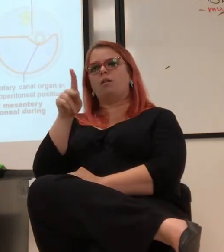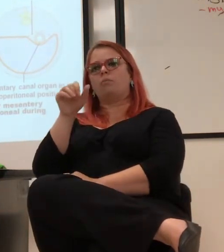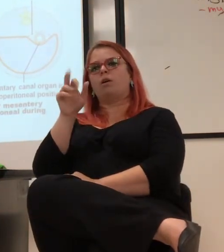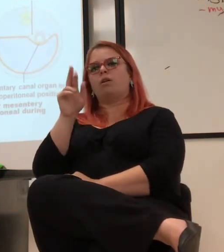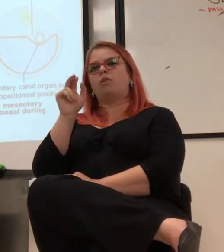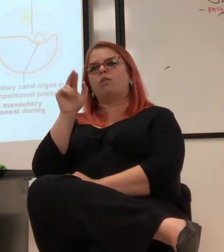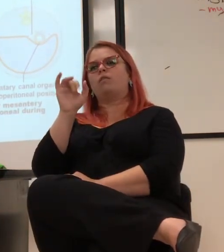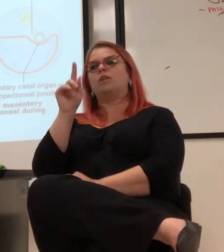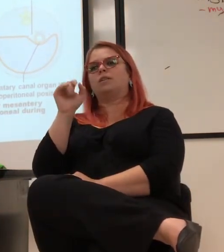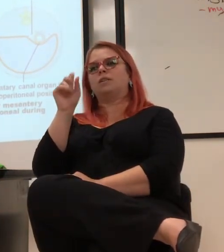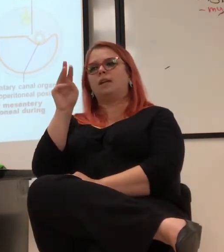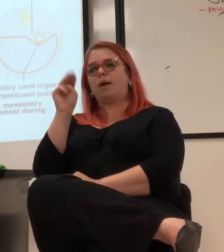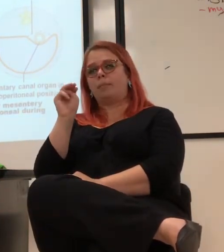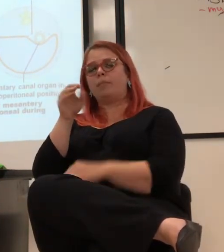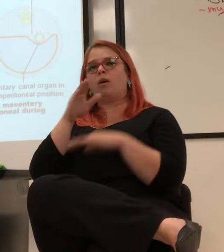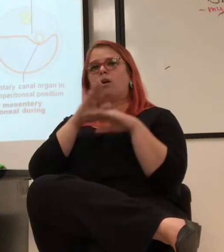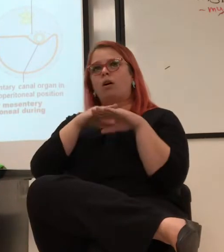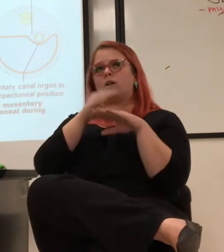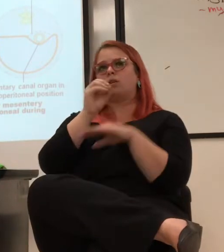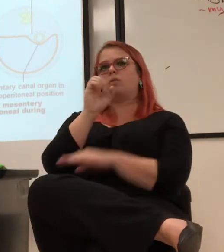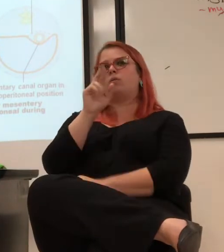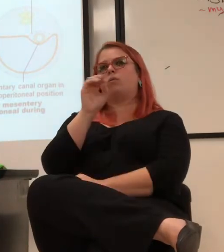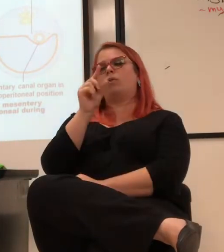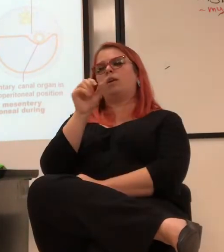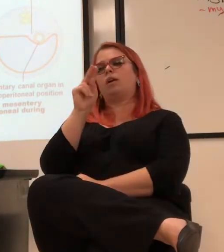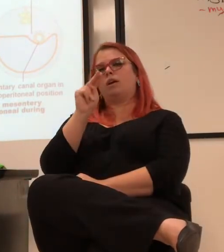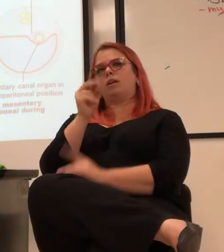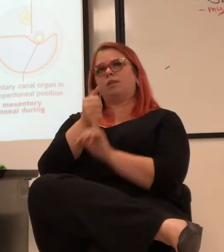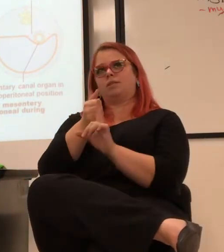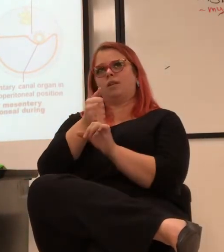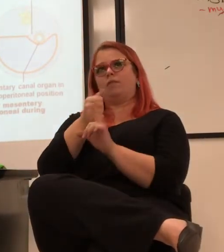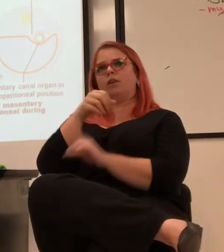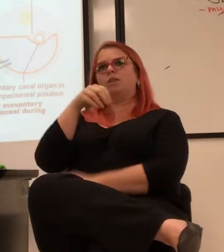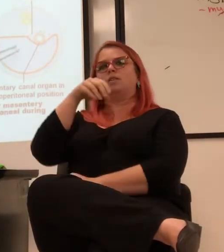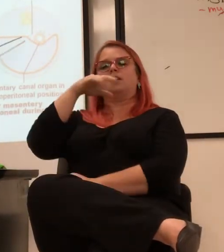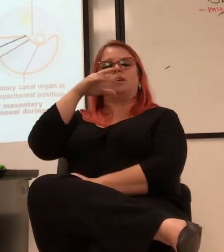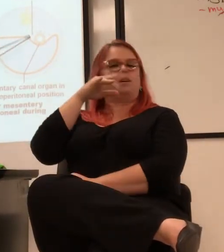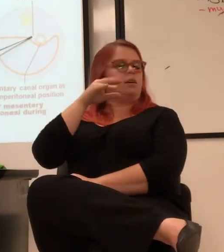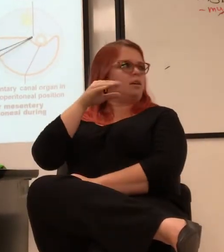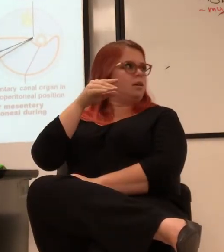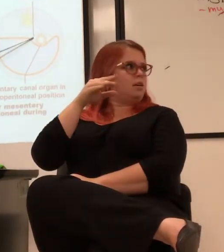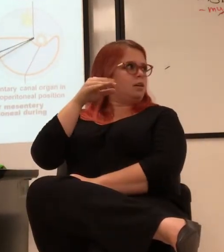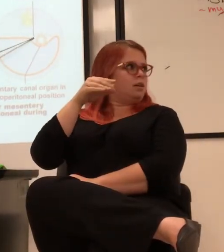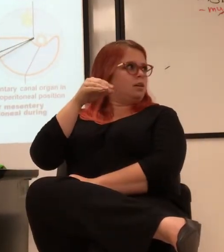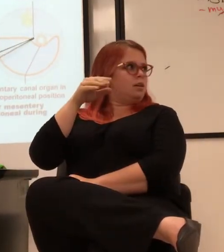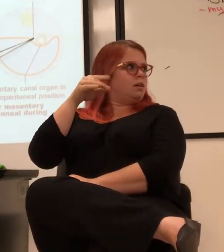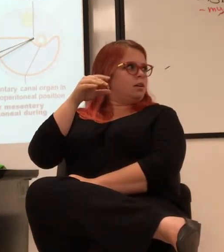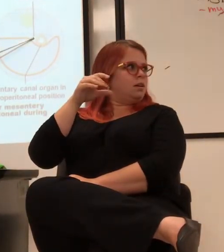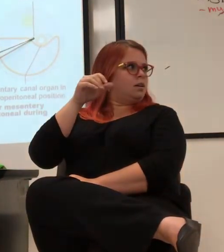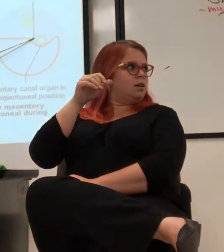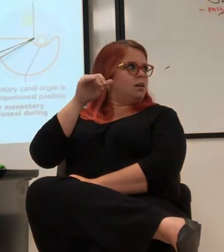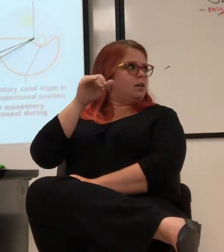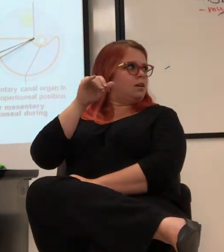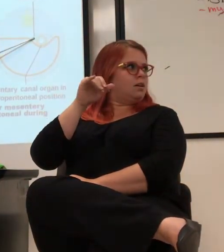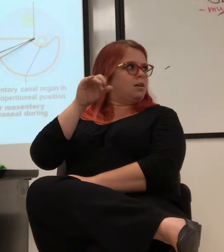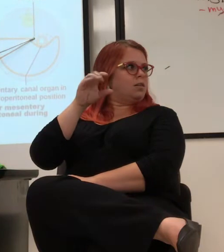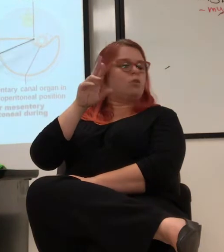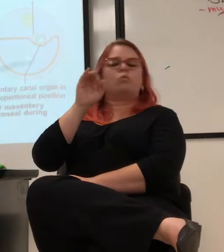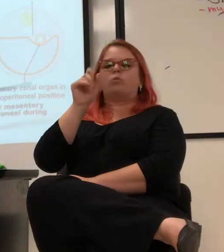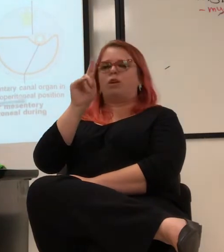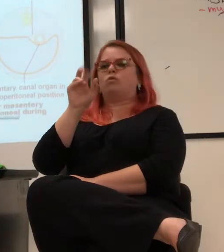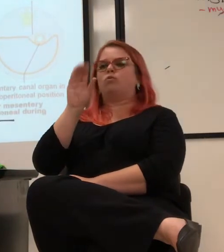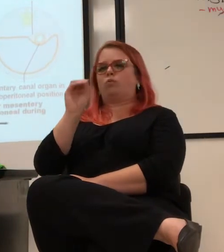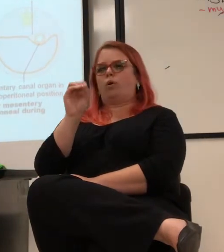visceral peritoneum. Things can be inserted retroperitoneum in development. So you got intra, you got retro.